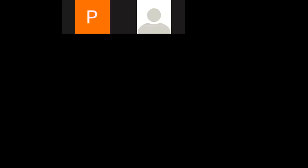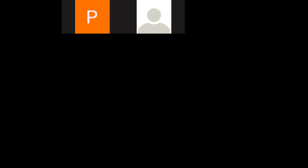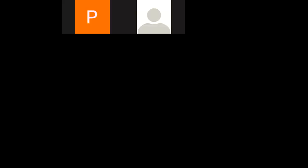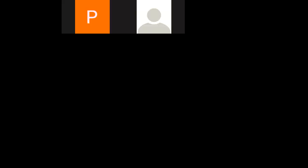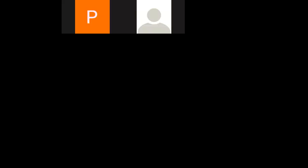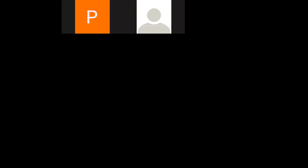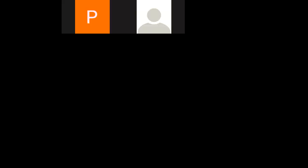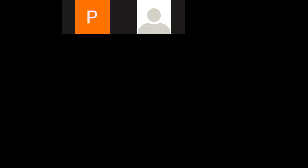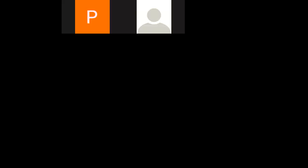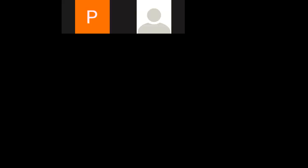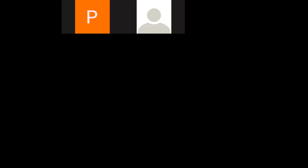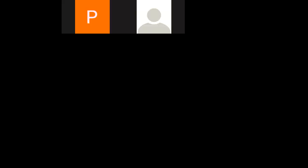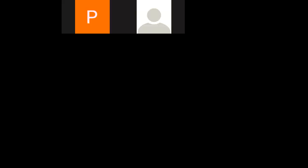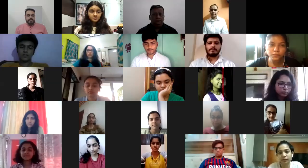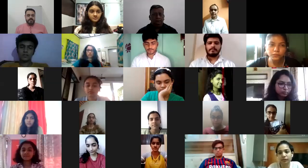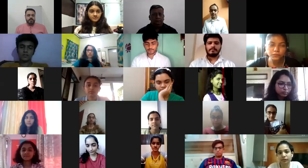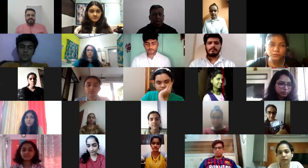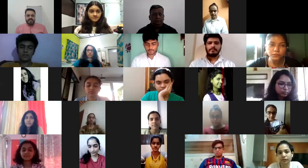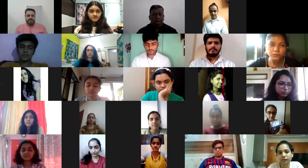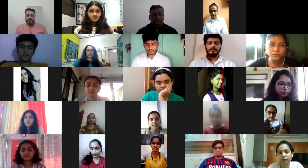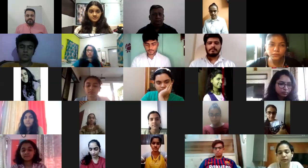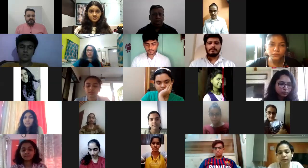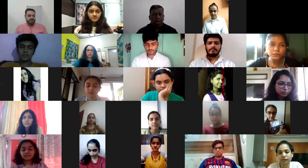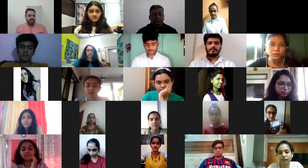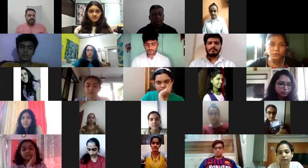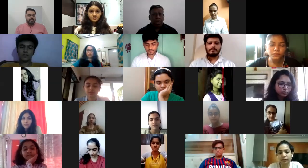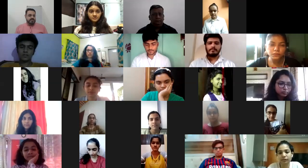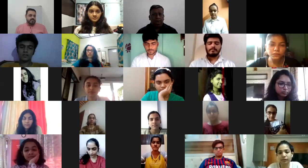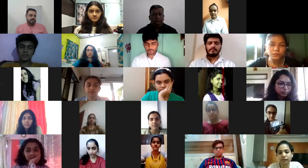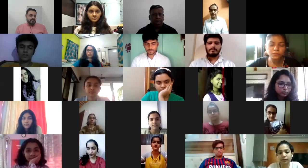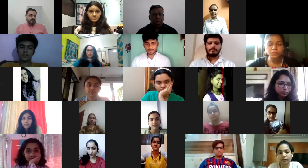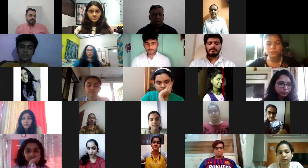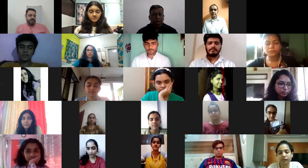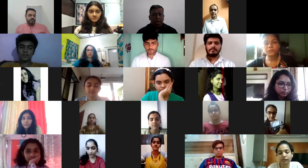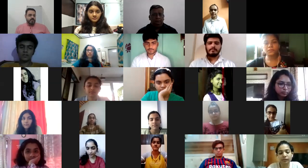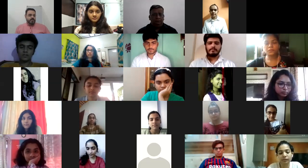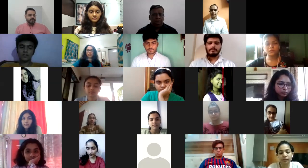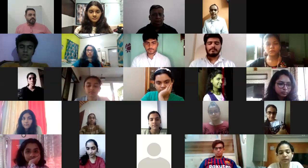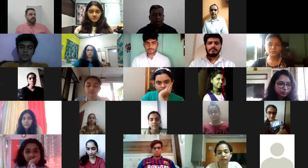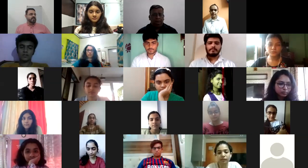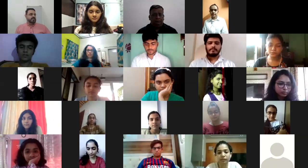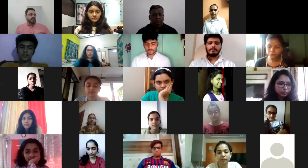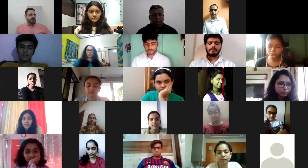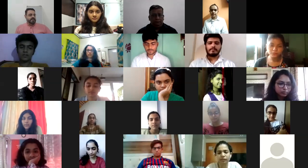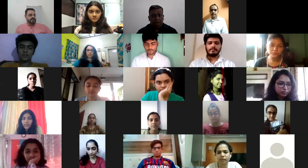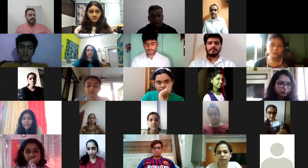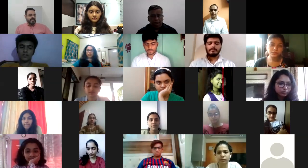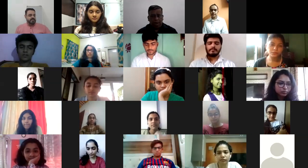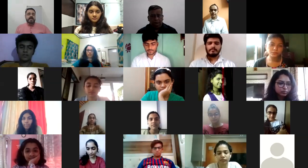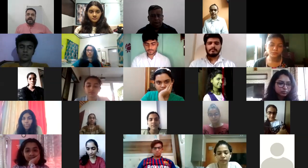do. Uh, Today's session, it's as you all know, we call it an Indian Sign Language. At the